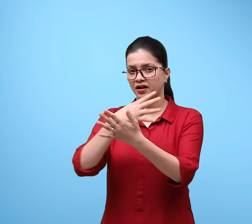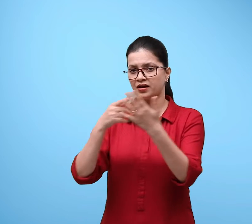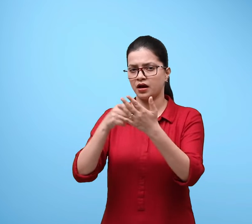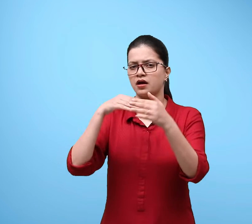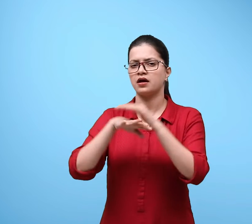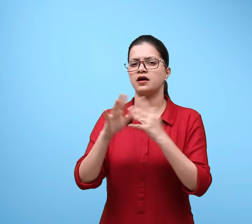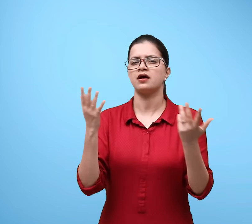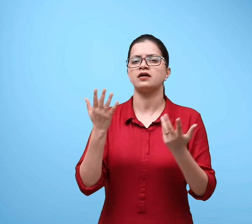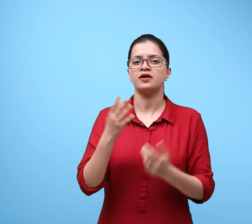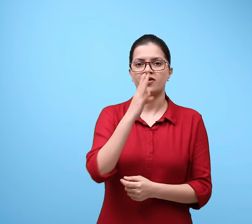Table 4.4.